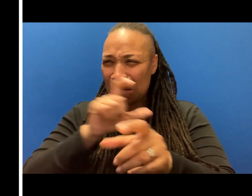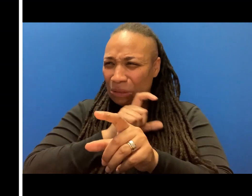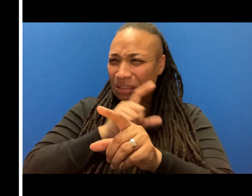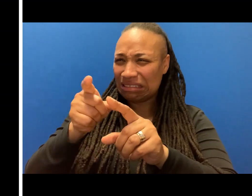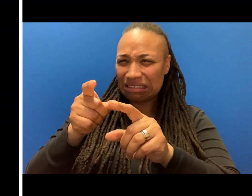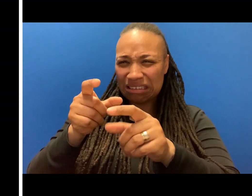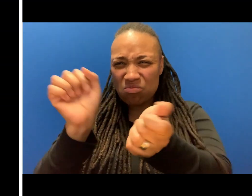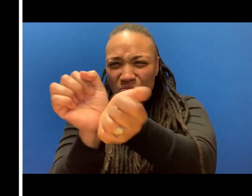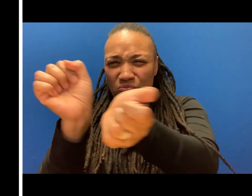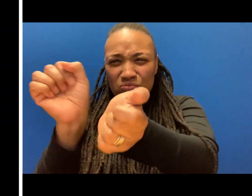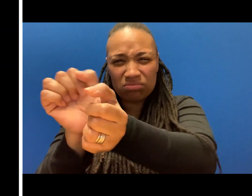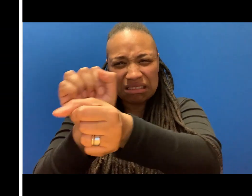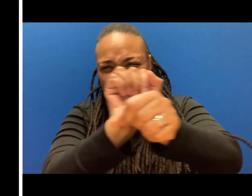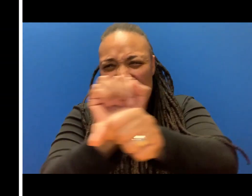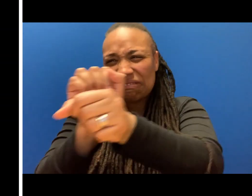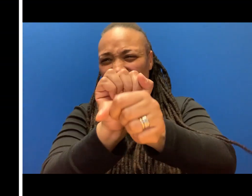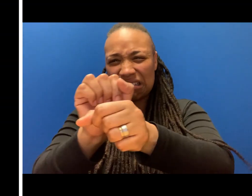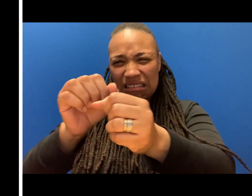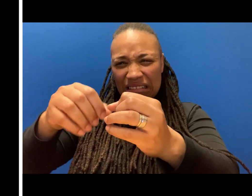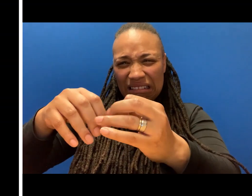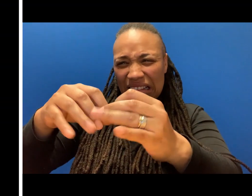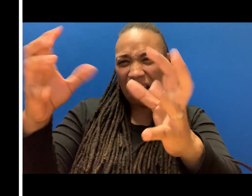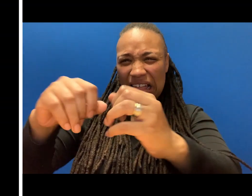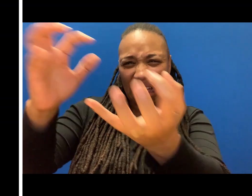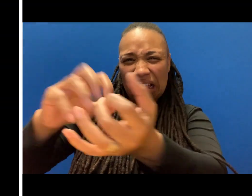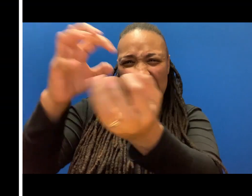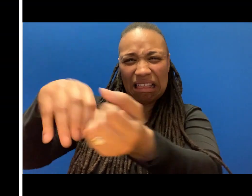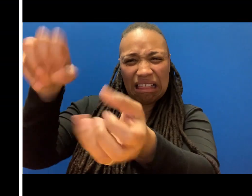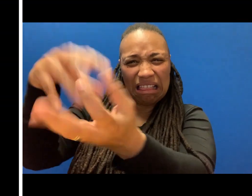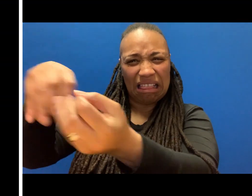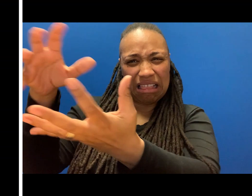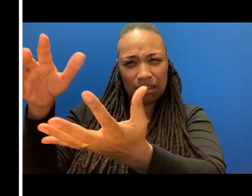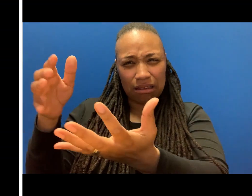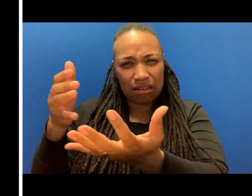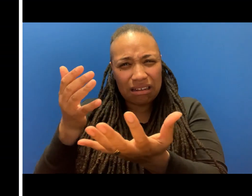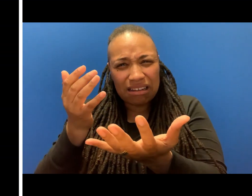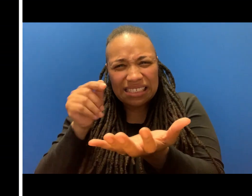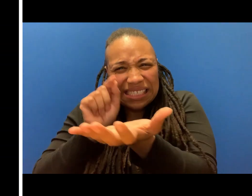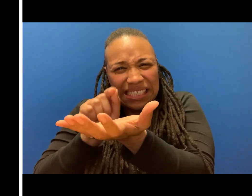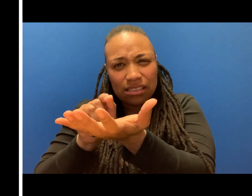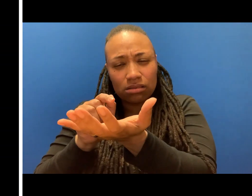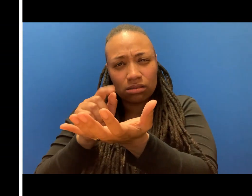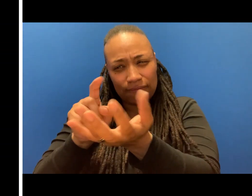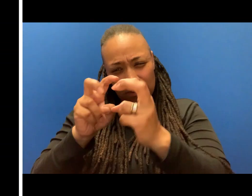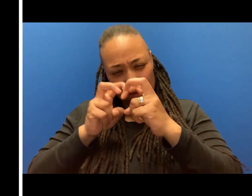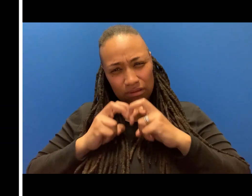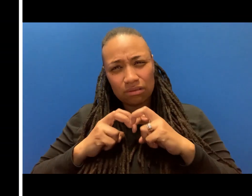this whole system of policing that was born out of slave catching, that we still even want